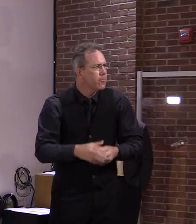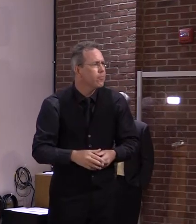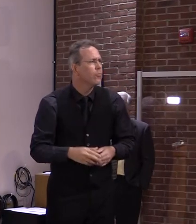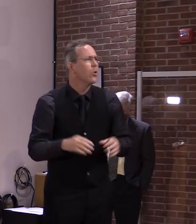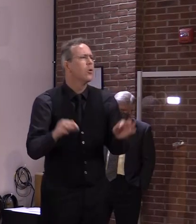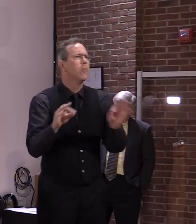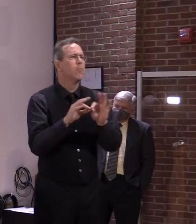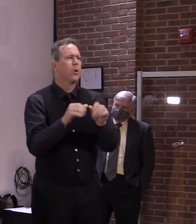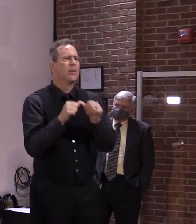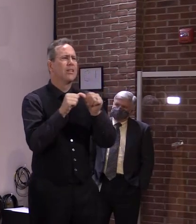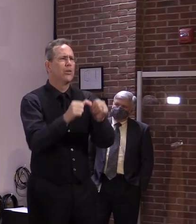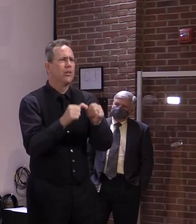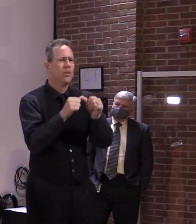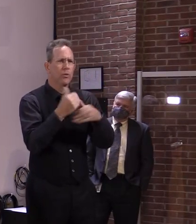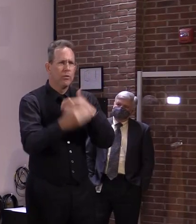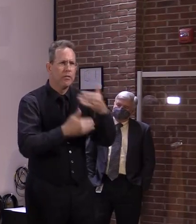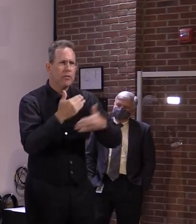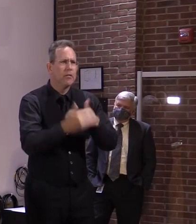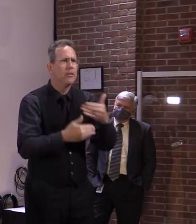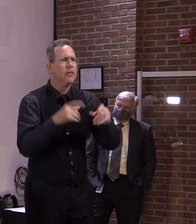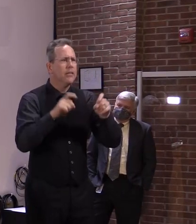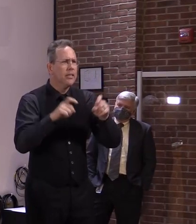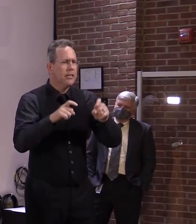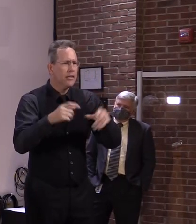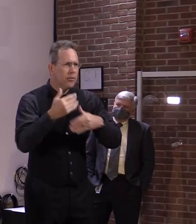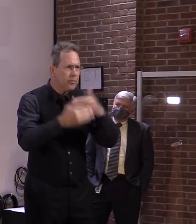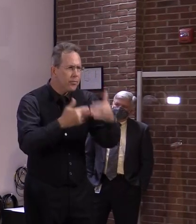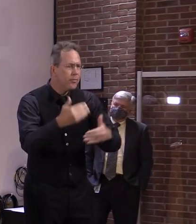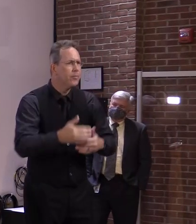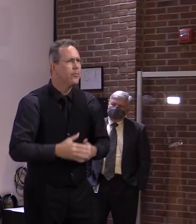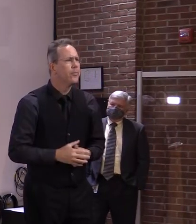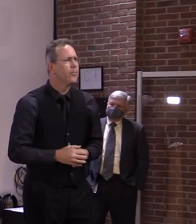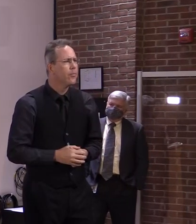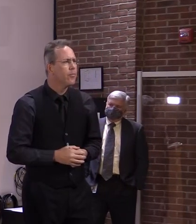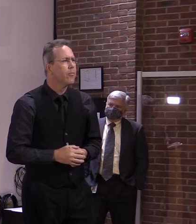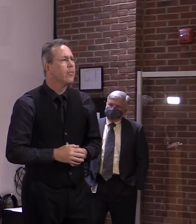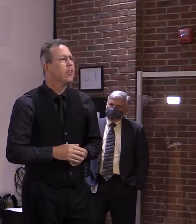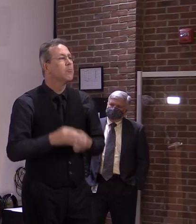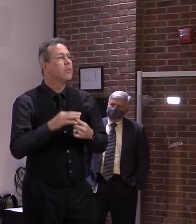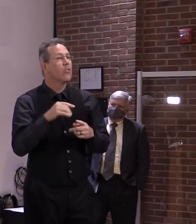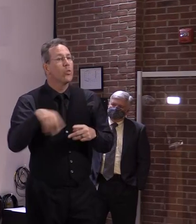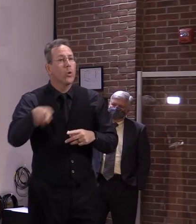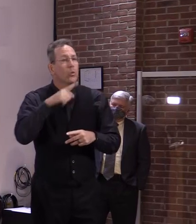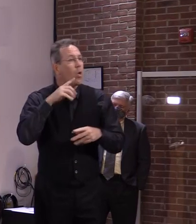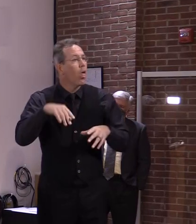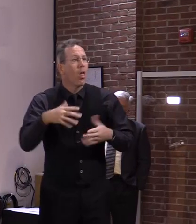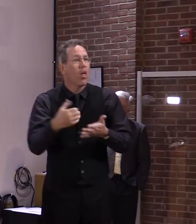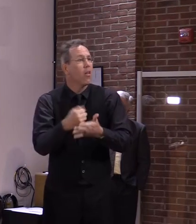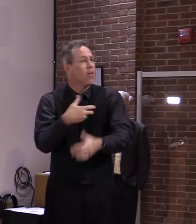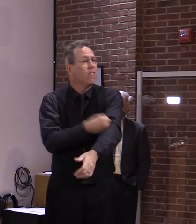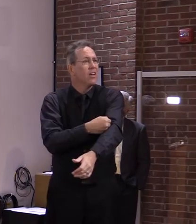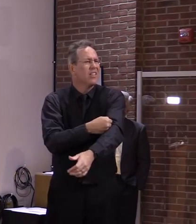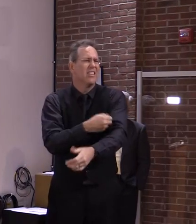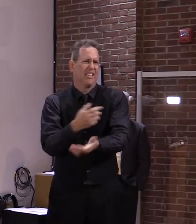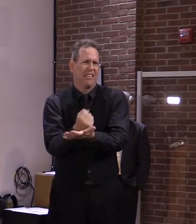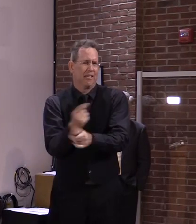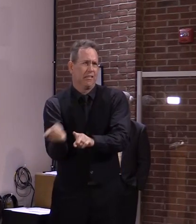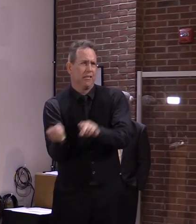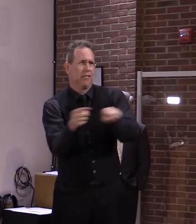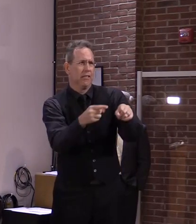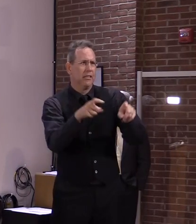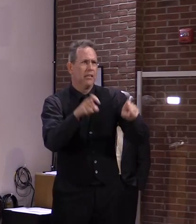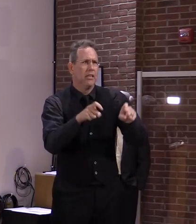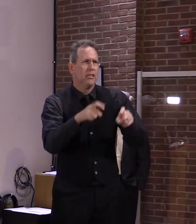population who may not be vaccinated. We're finding that some of the vaccination rates in some of those groups that we've used